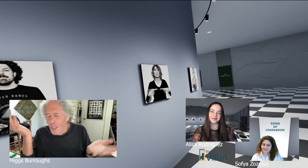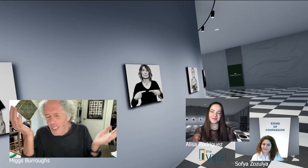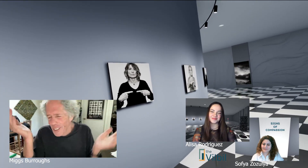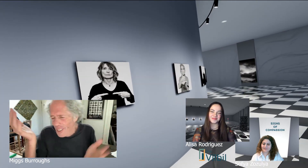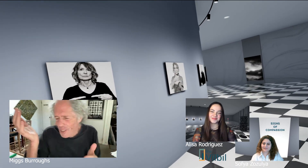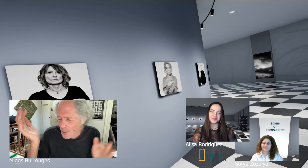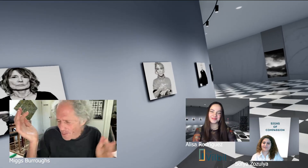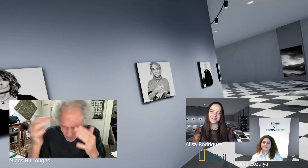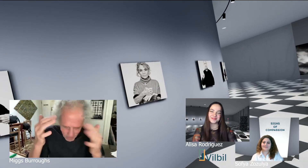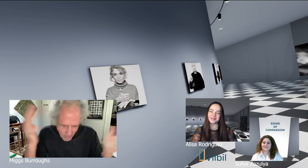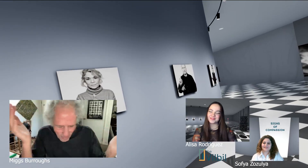like a